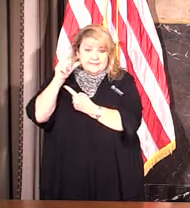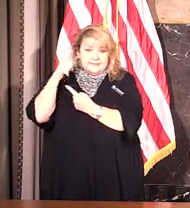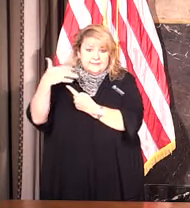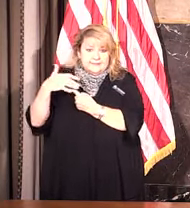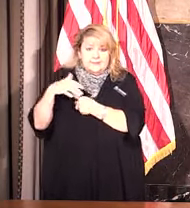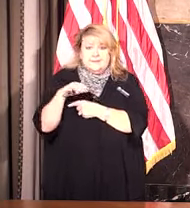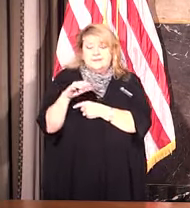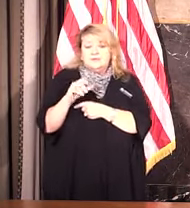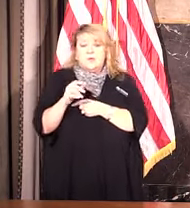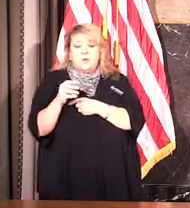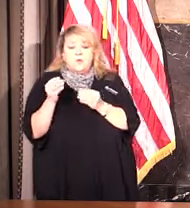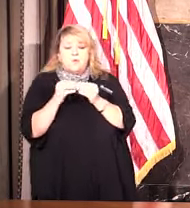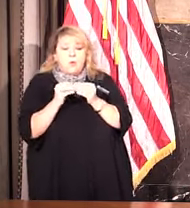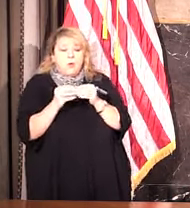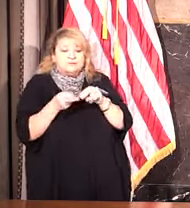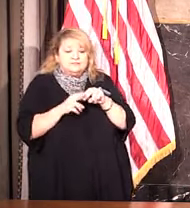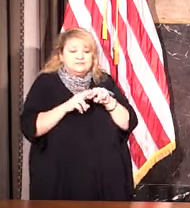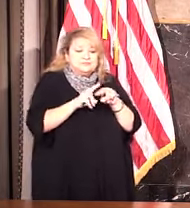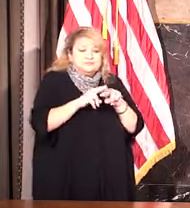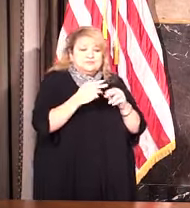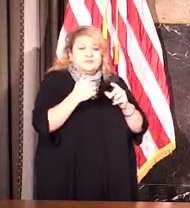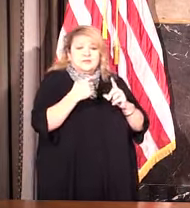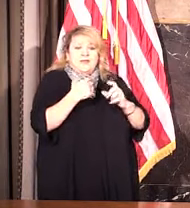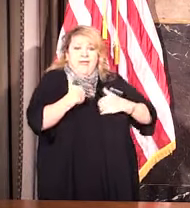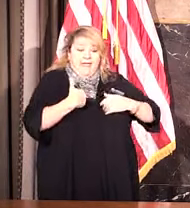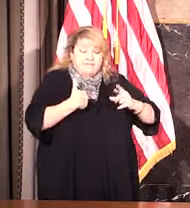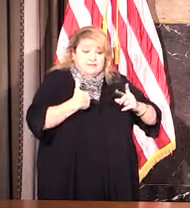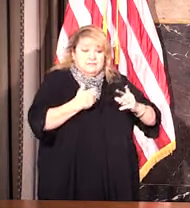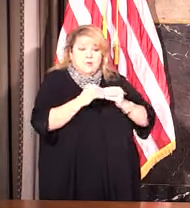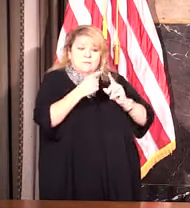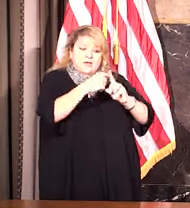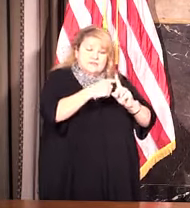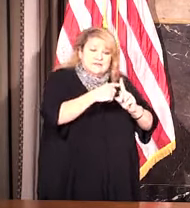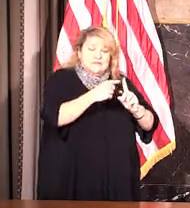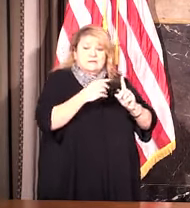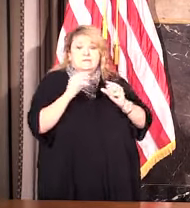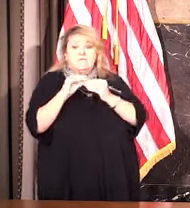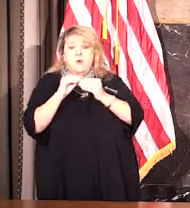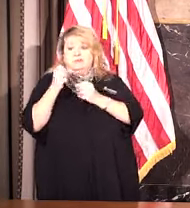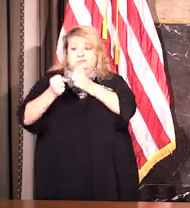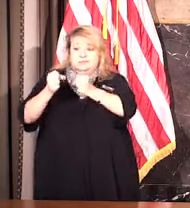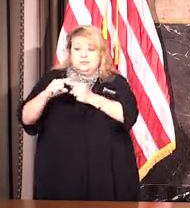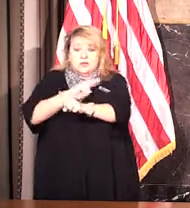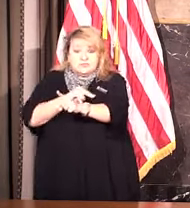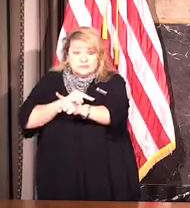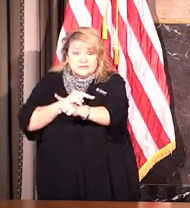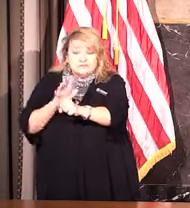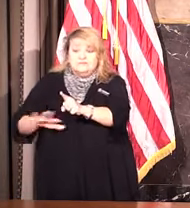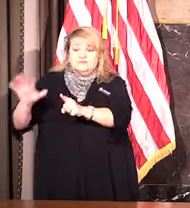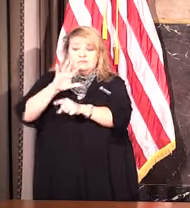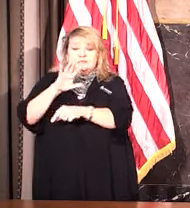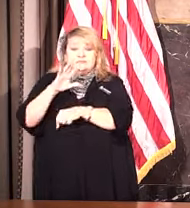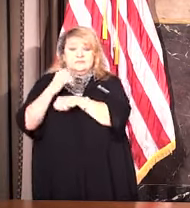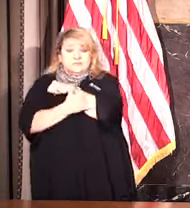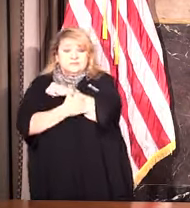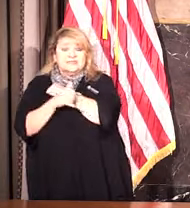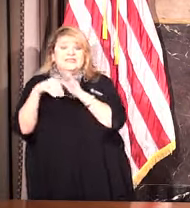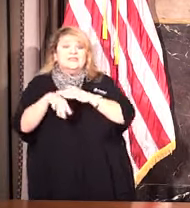growth and hospitalizations are the highest yet in the country. And